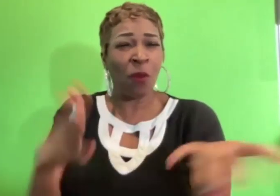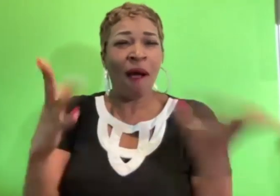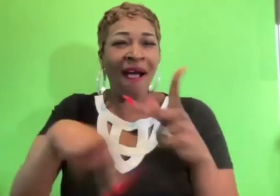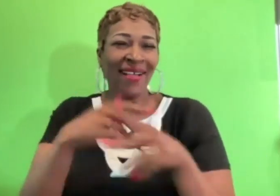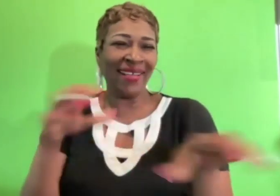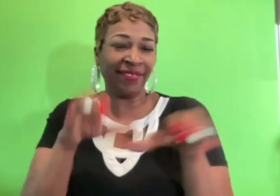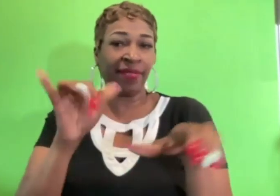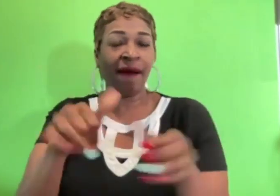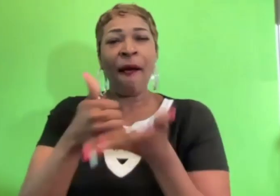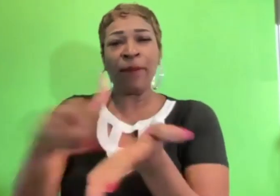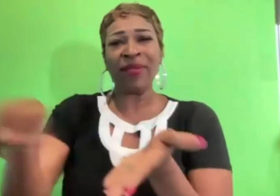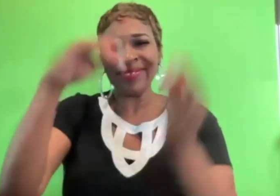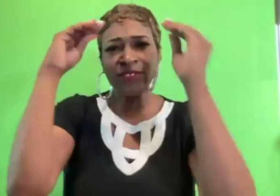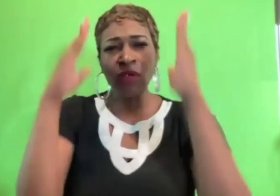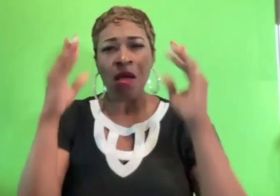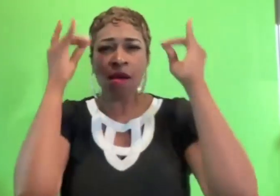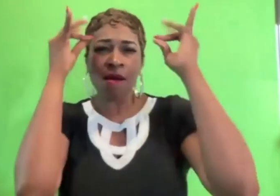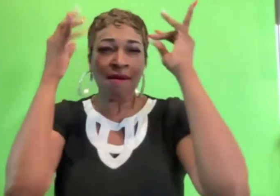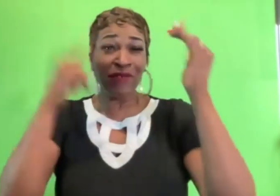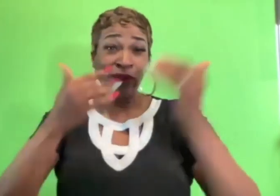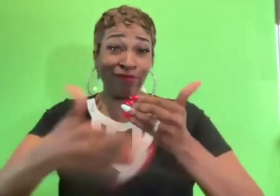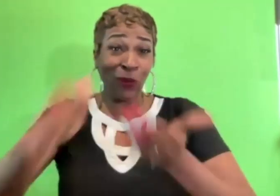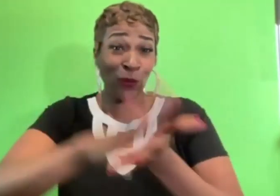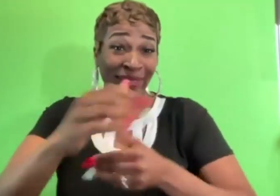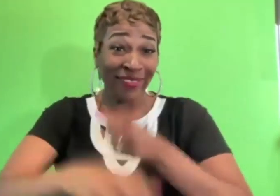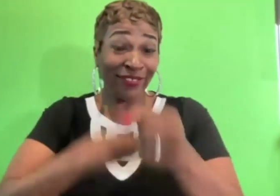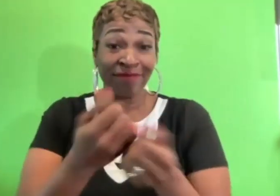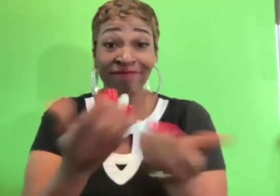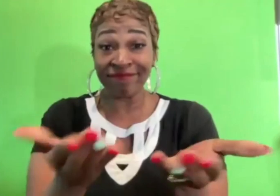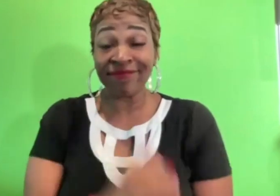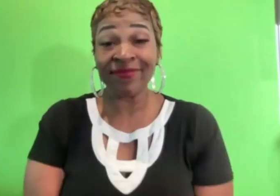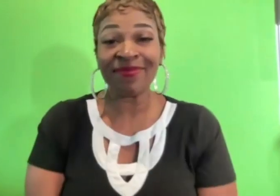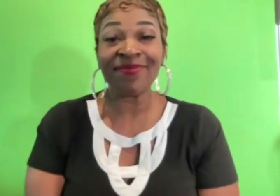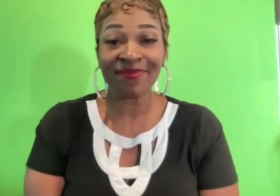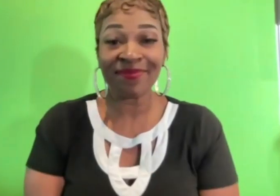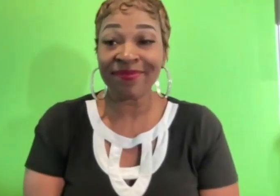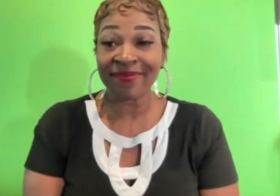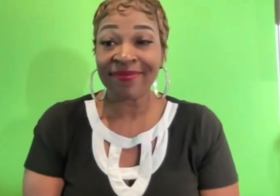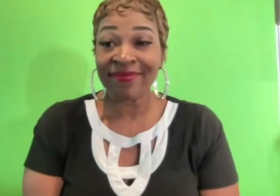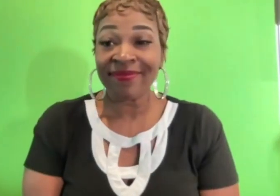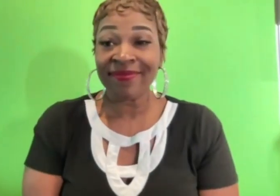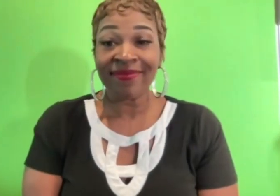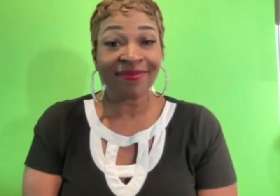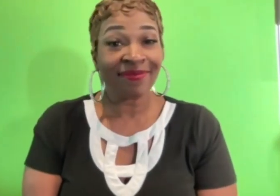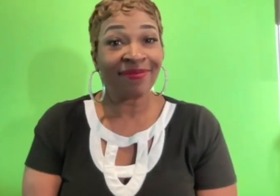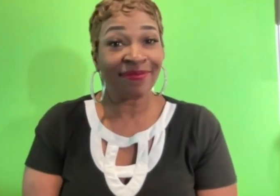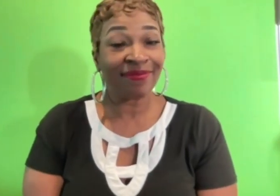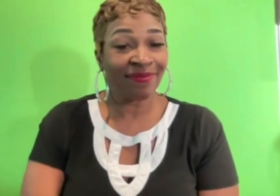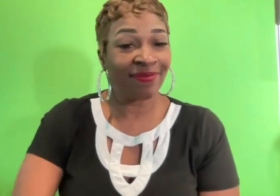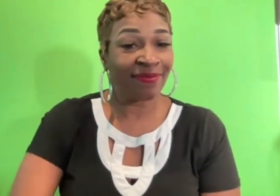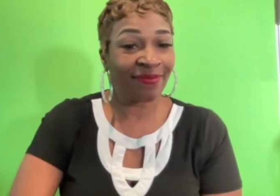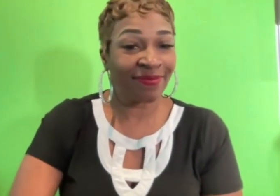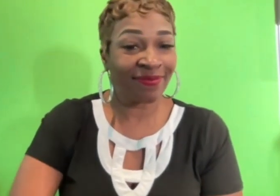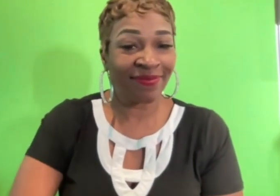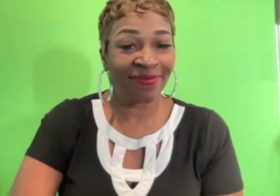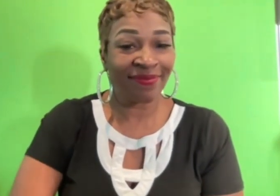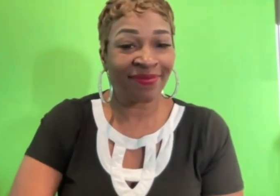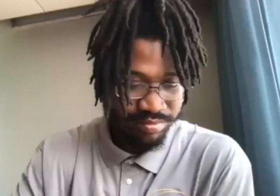think we need to do better that can help people understand how to be better for Black